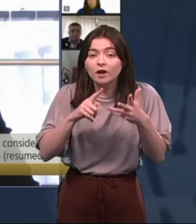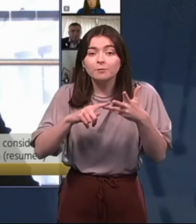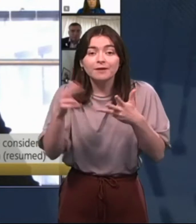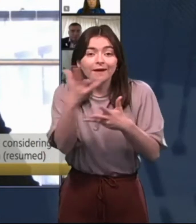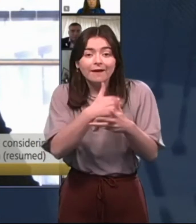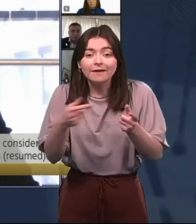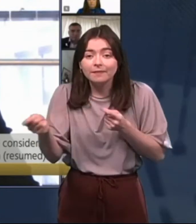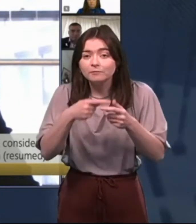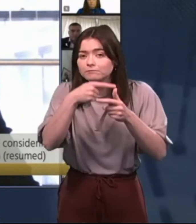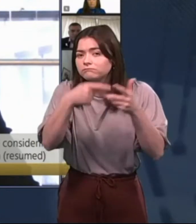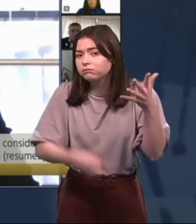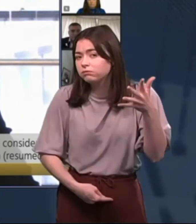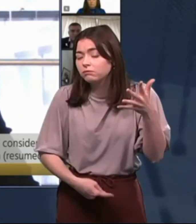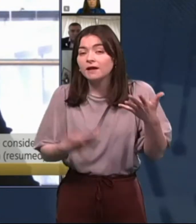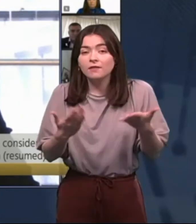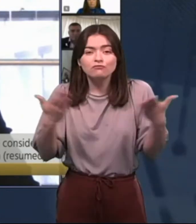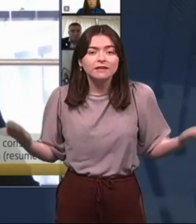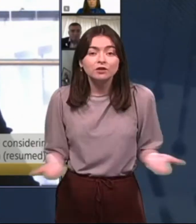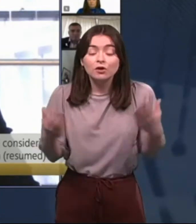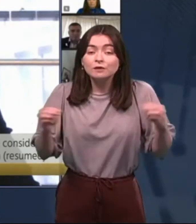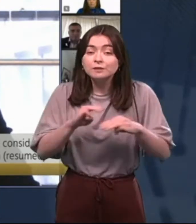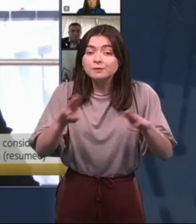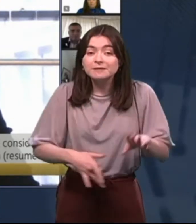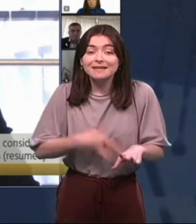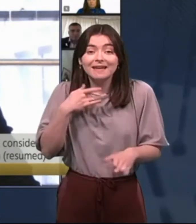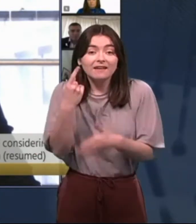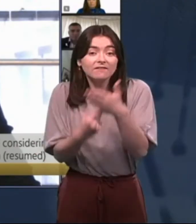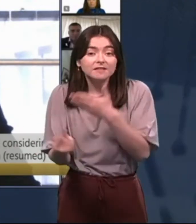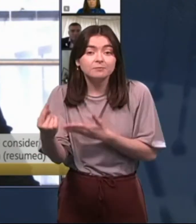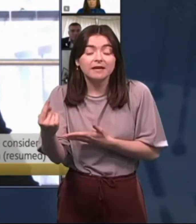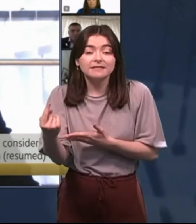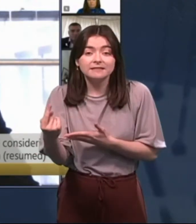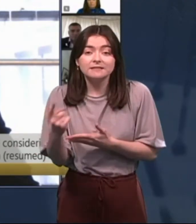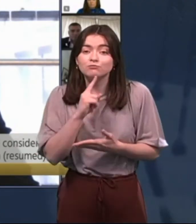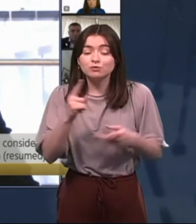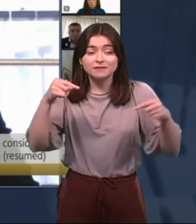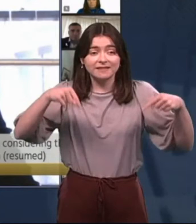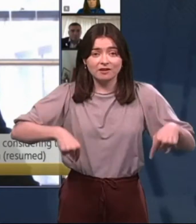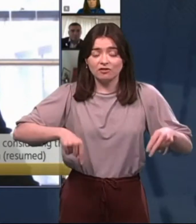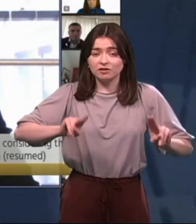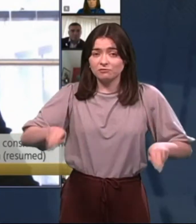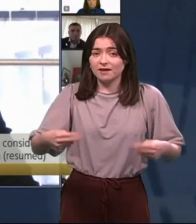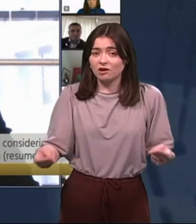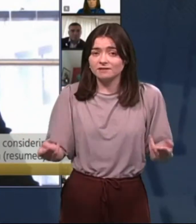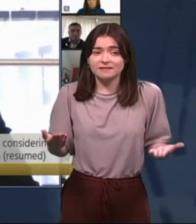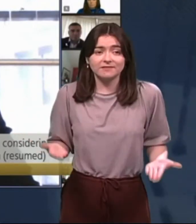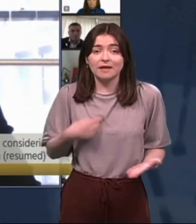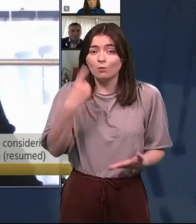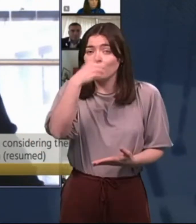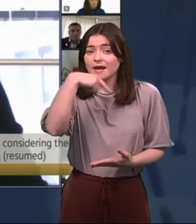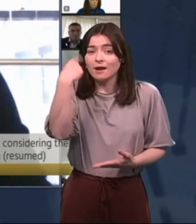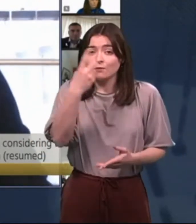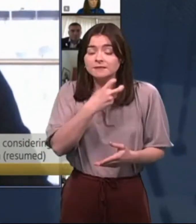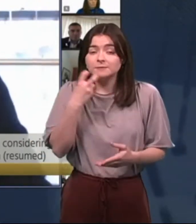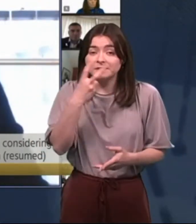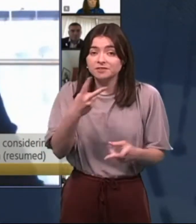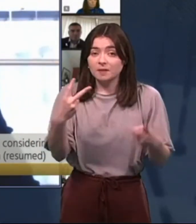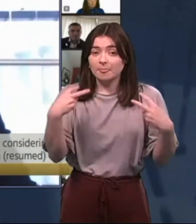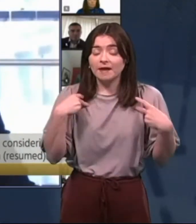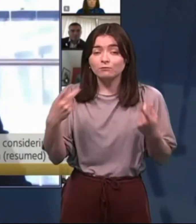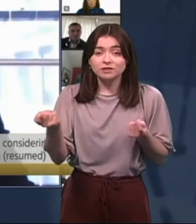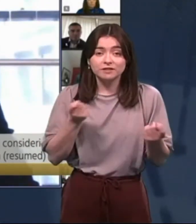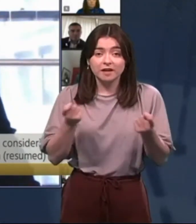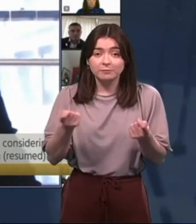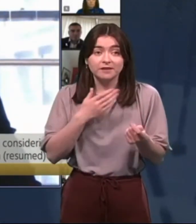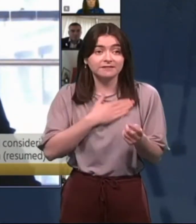on, and really encouraging people to live independently. And here you can't even get, an hour of speech and language therapy. Sorry for going